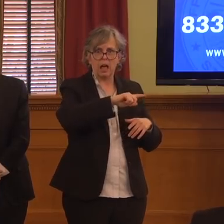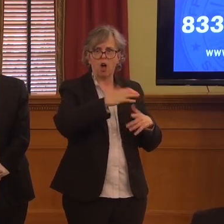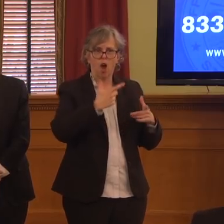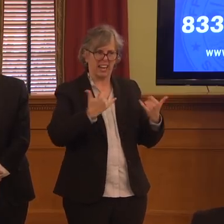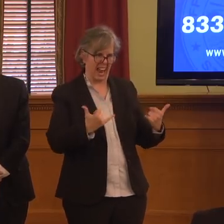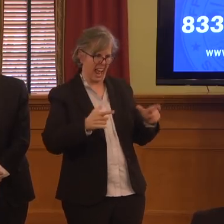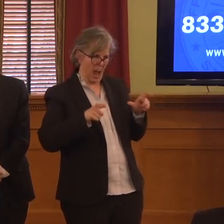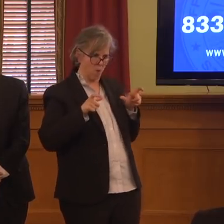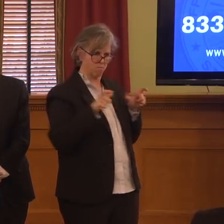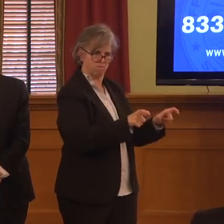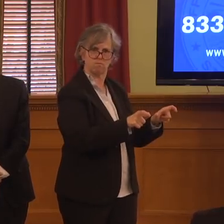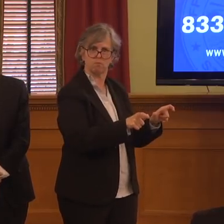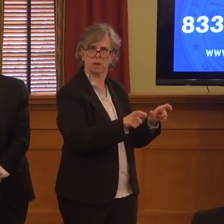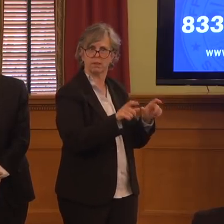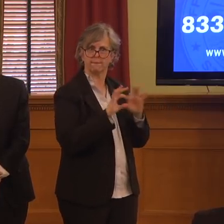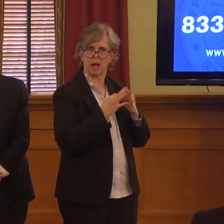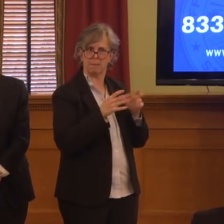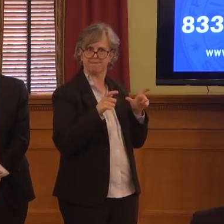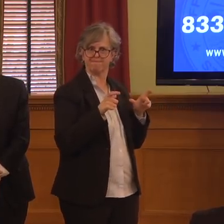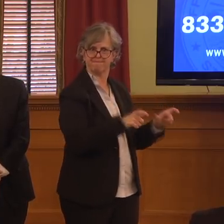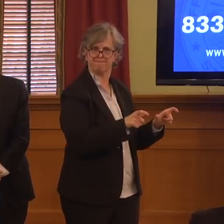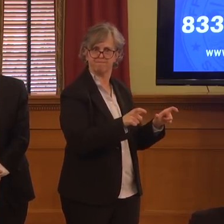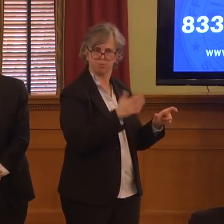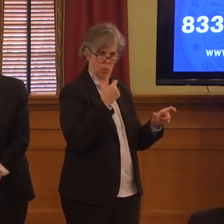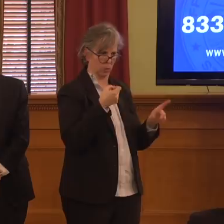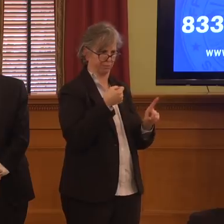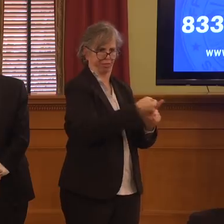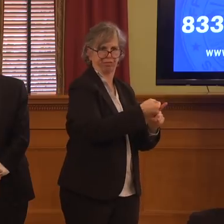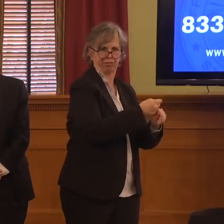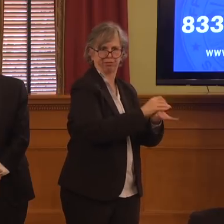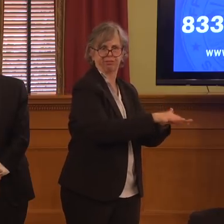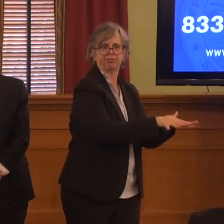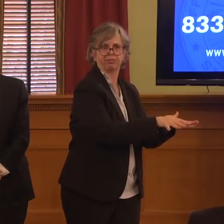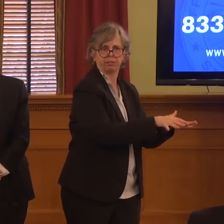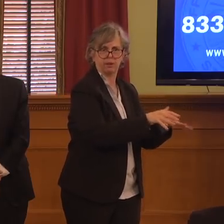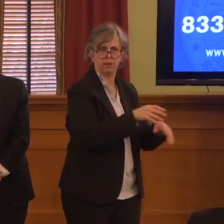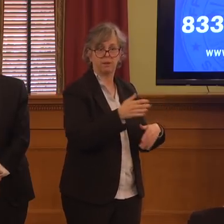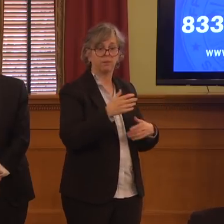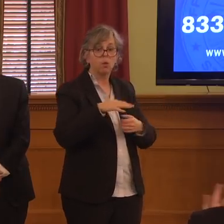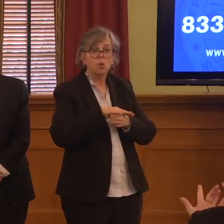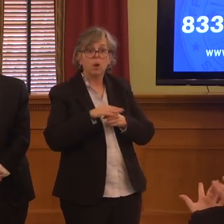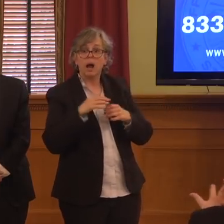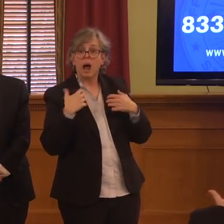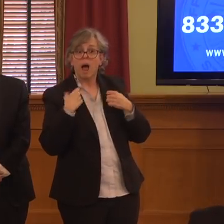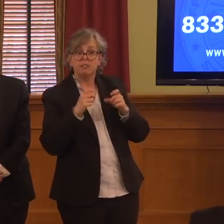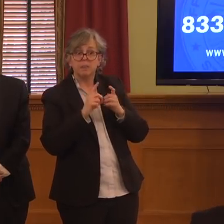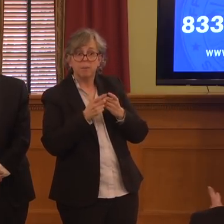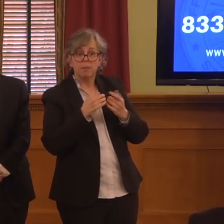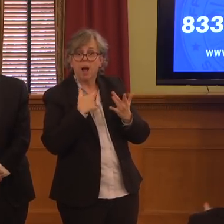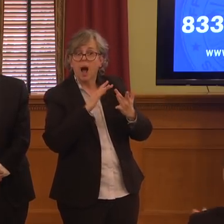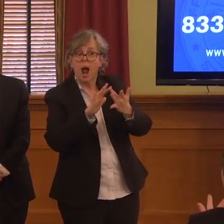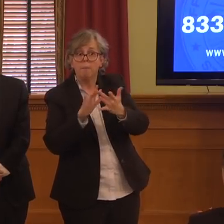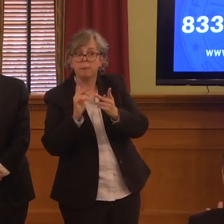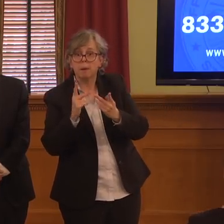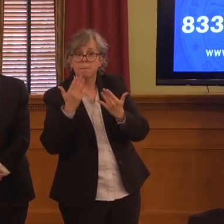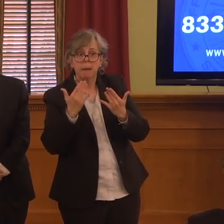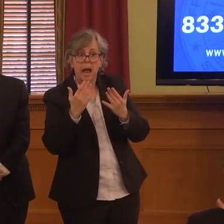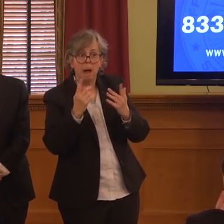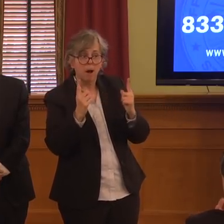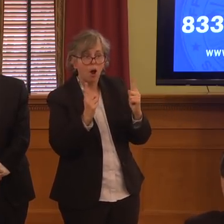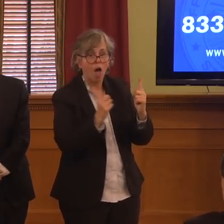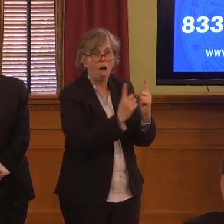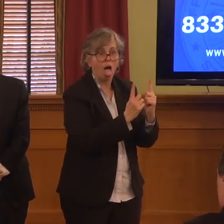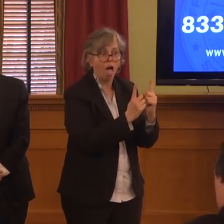departments are busy at work letting folks know if they have been in contact with this gentleman. We